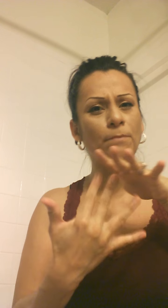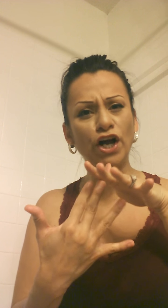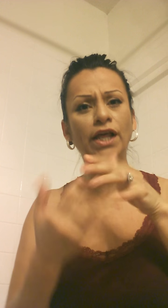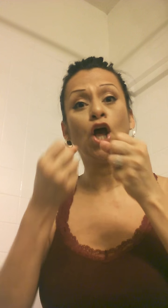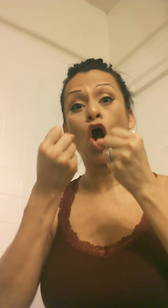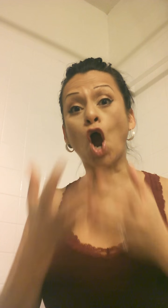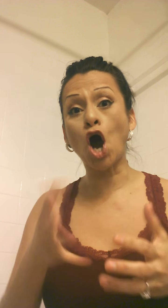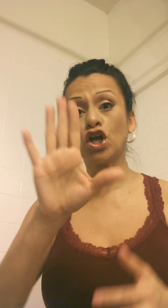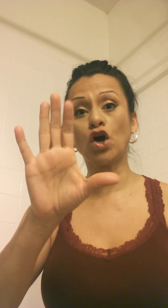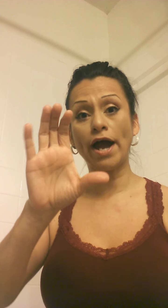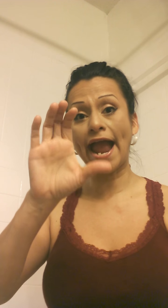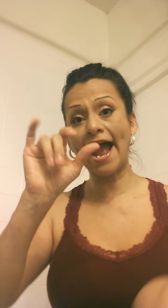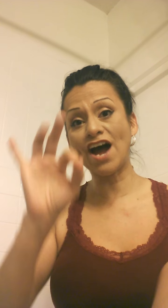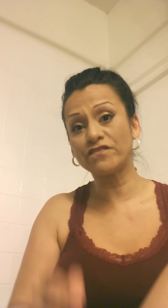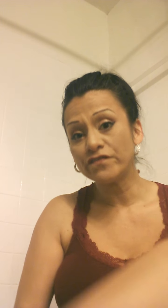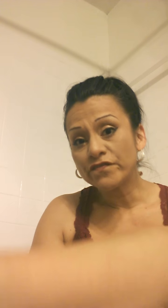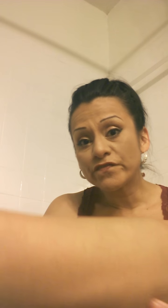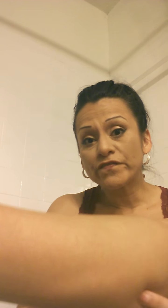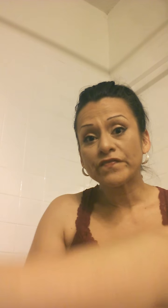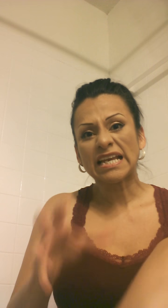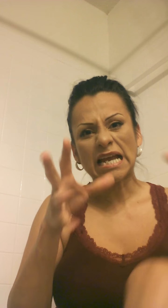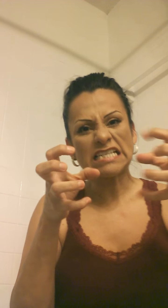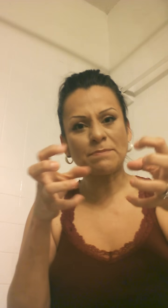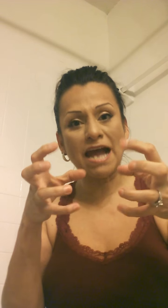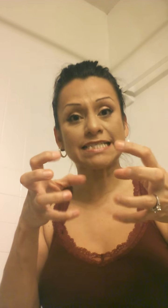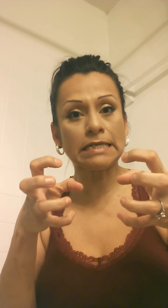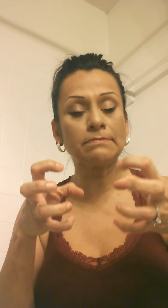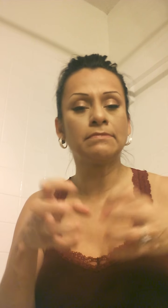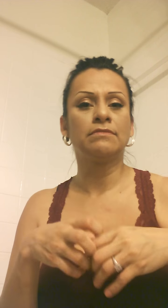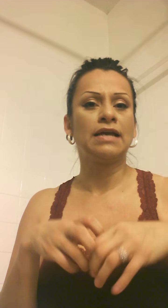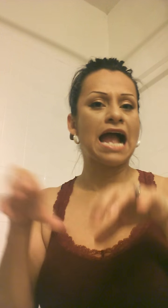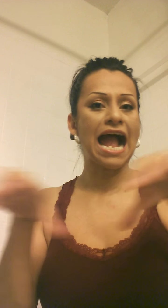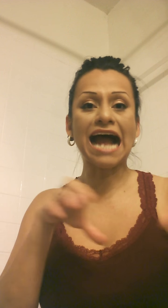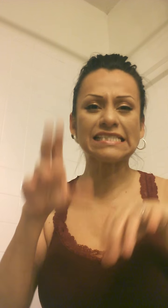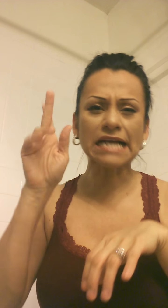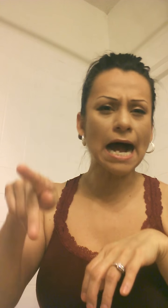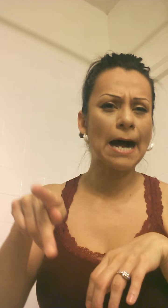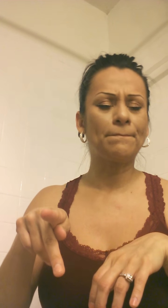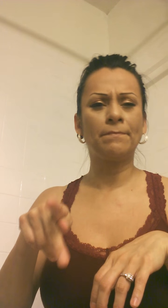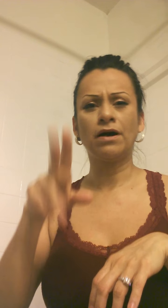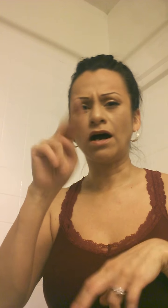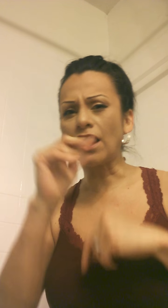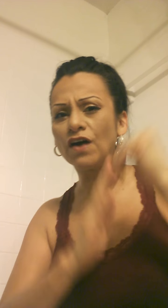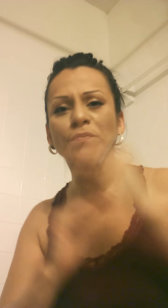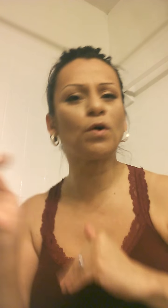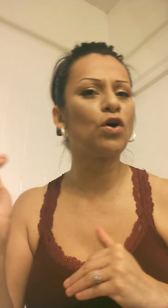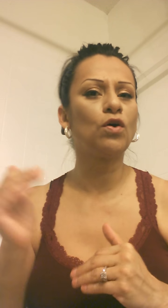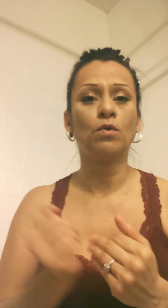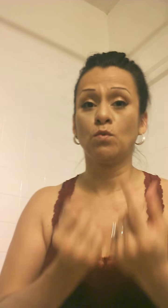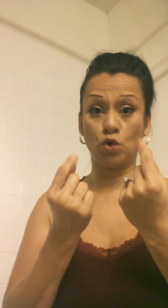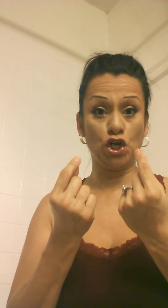boy cut your cap, spread them, add it up, hook up for you.